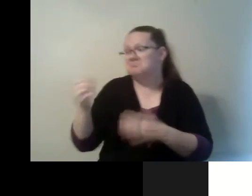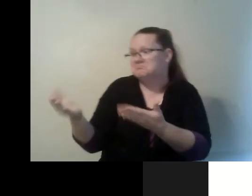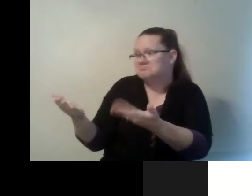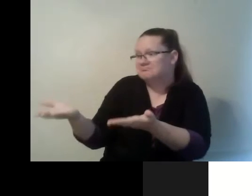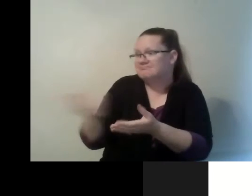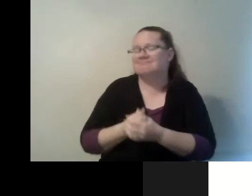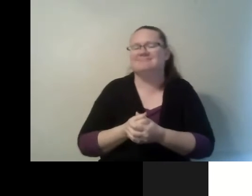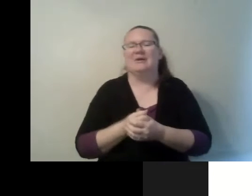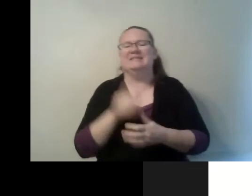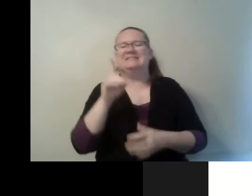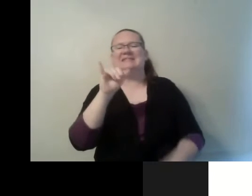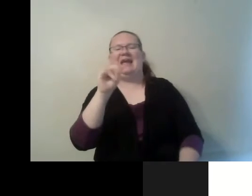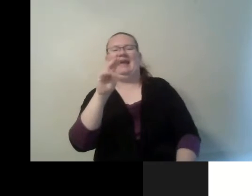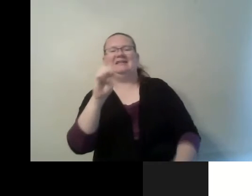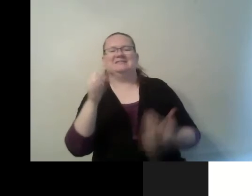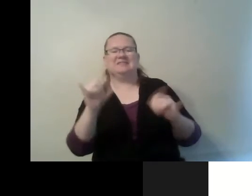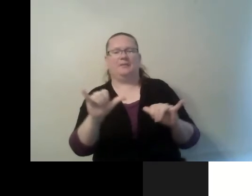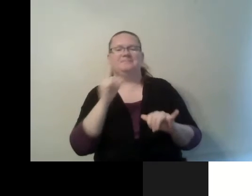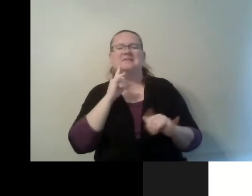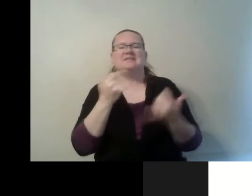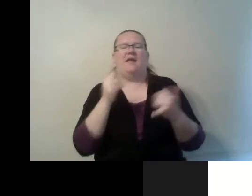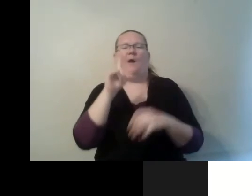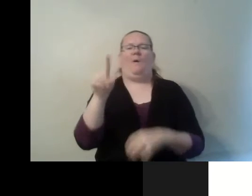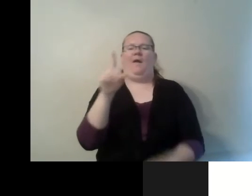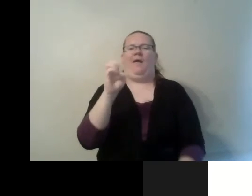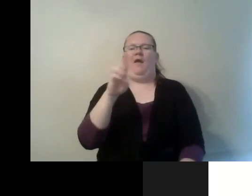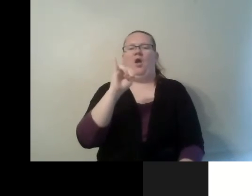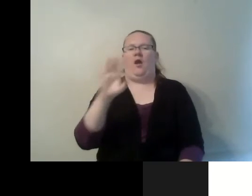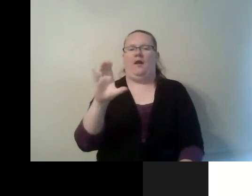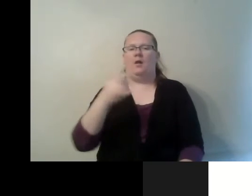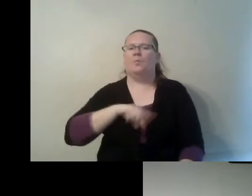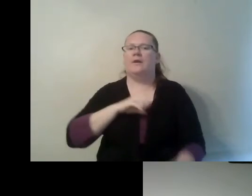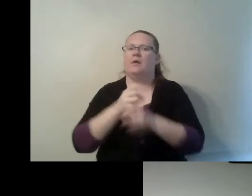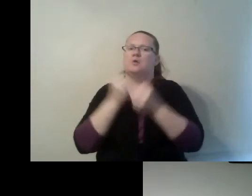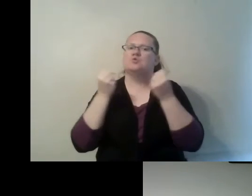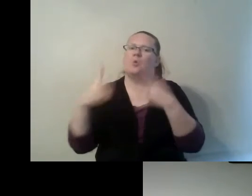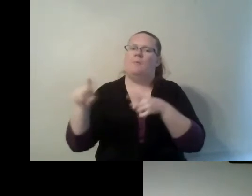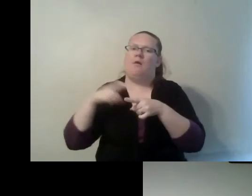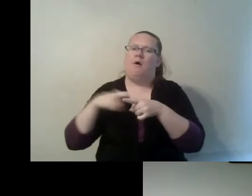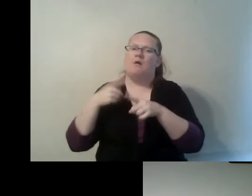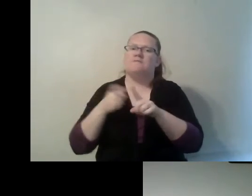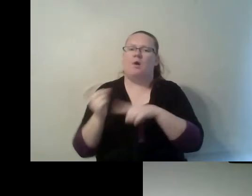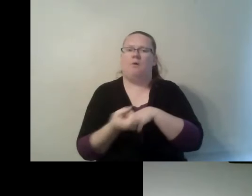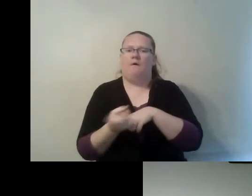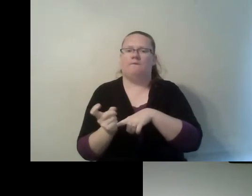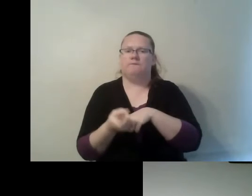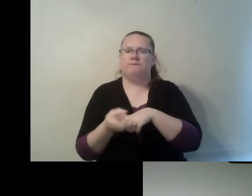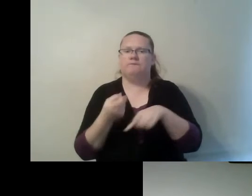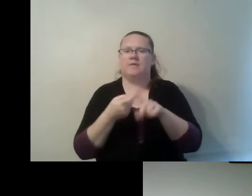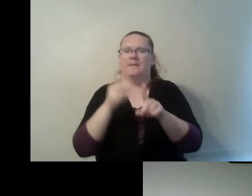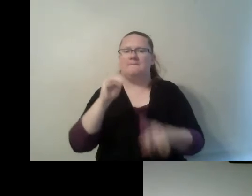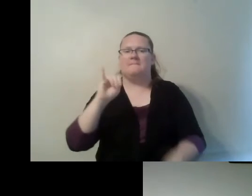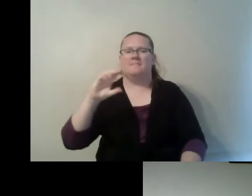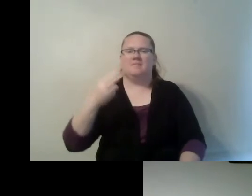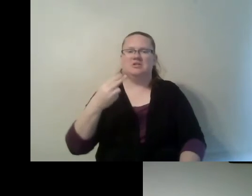Oh, awesome, thanks so much. And this one to Eric, we are just getting a ton of calls from Michigan golfers irritated that the